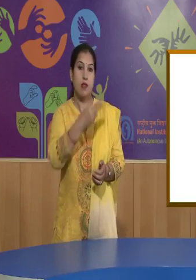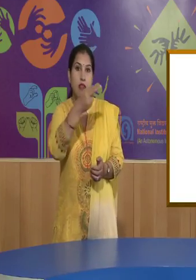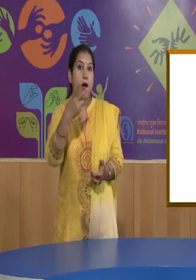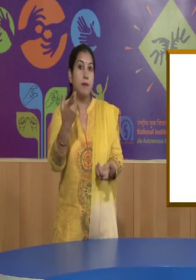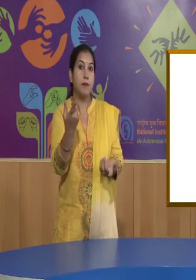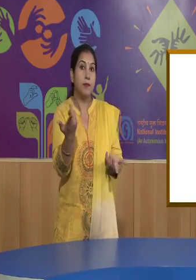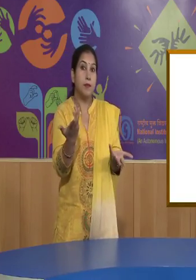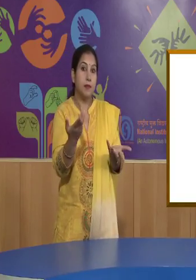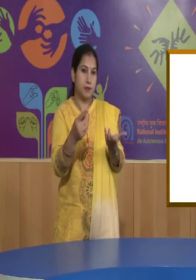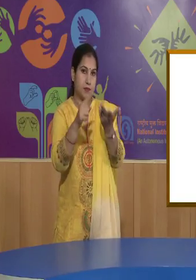Industrial Revolution.